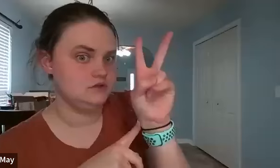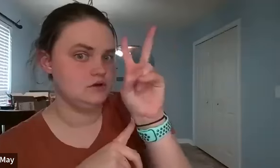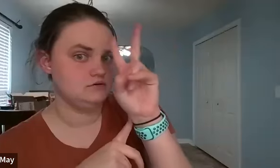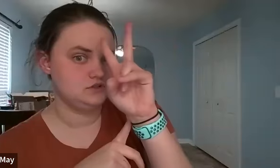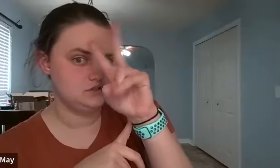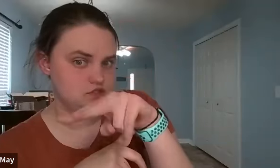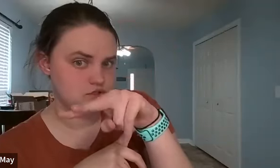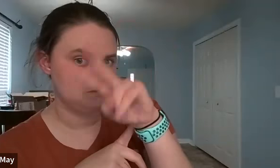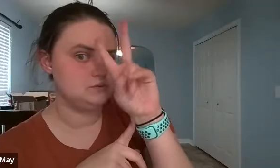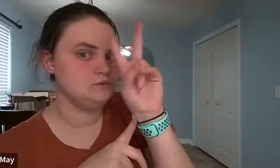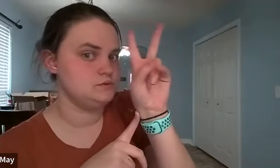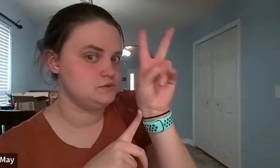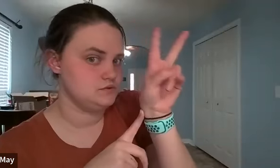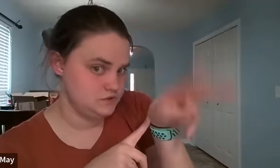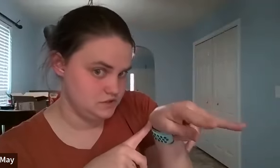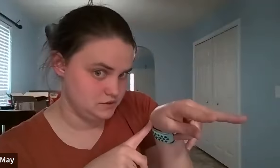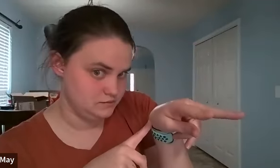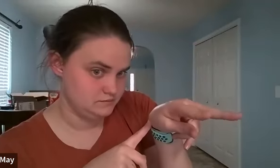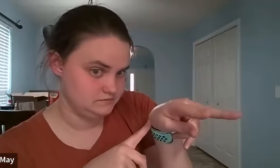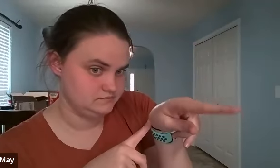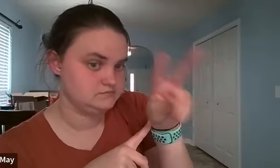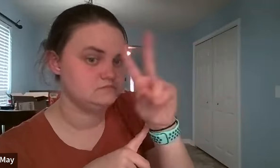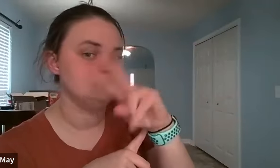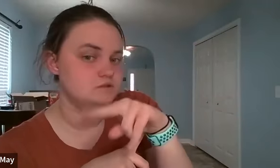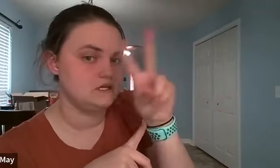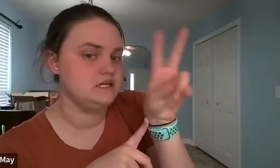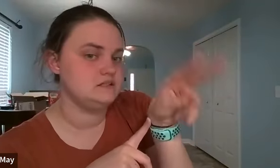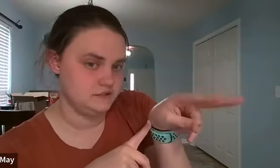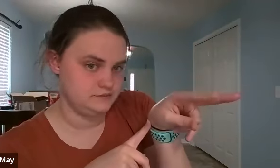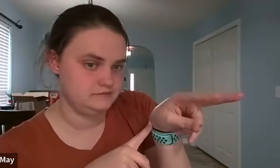go 2, 2, 22.